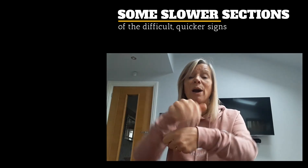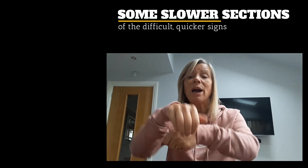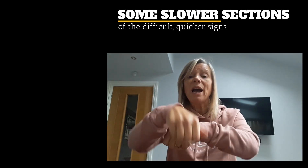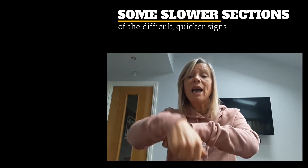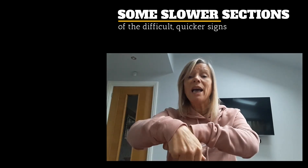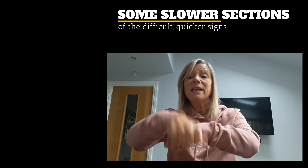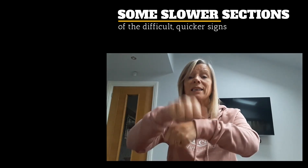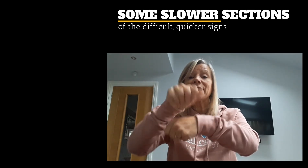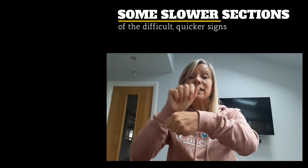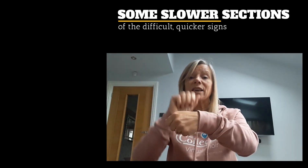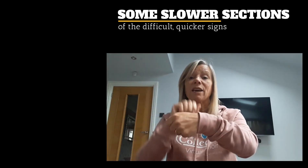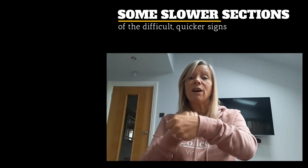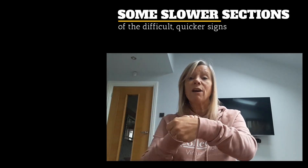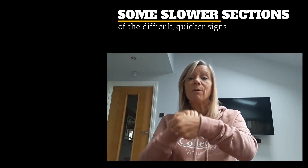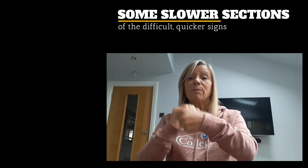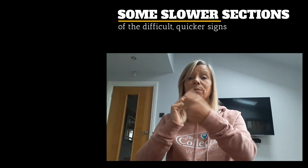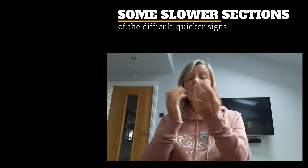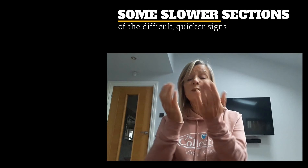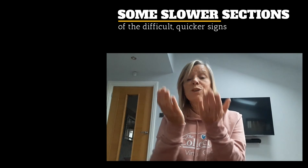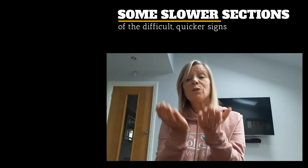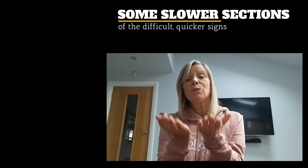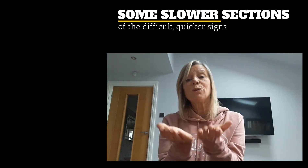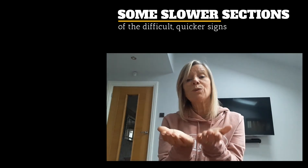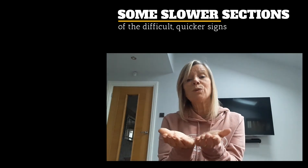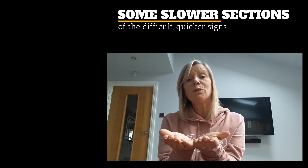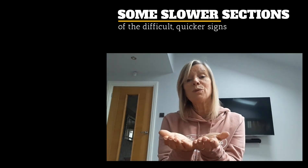hour has come to